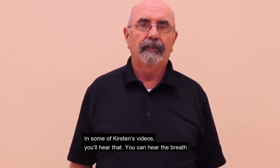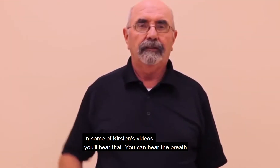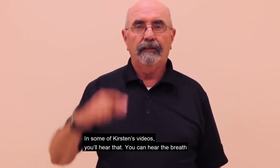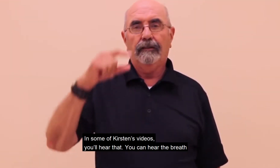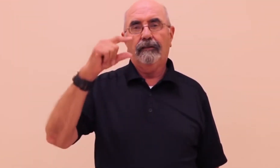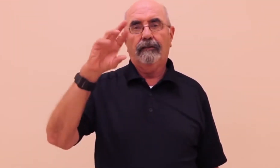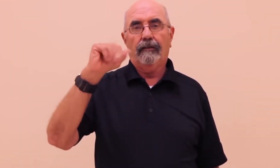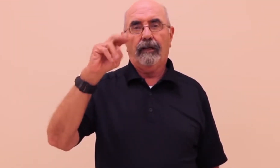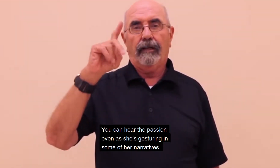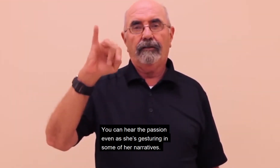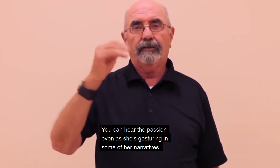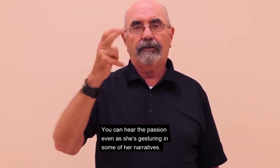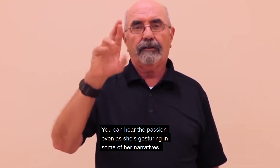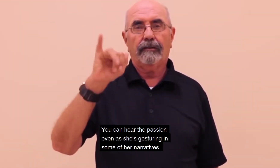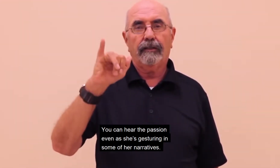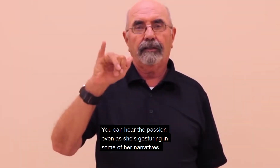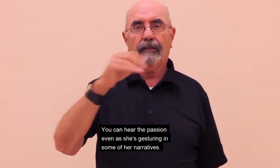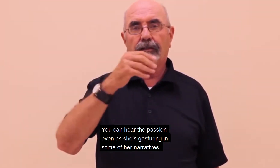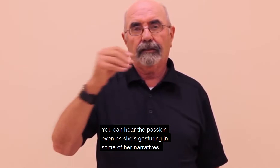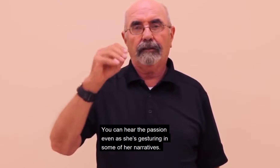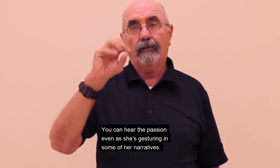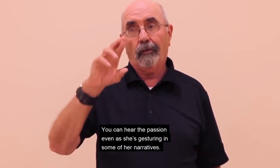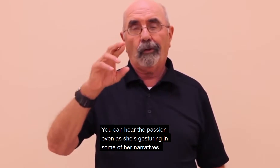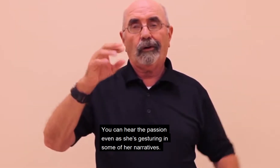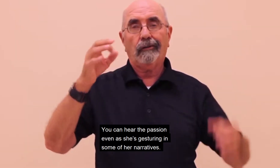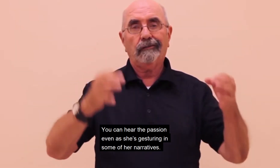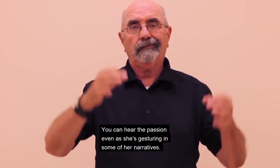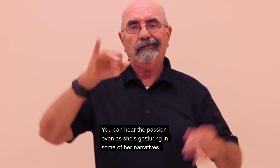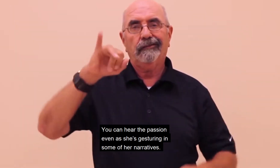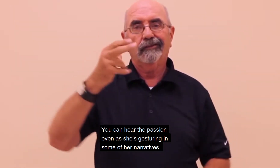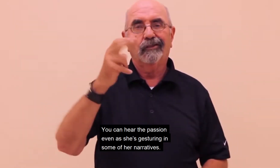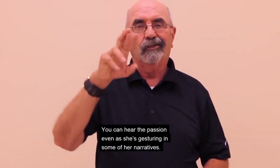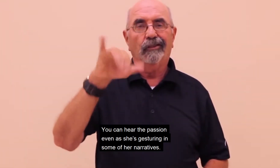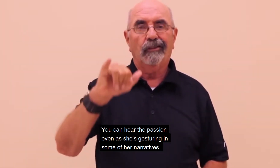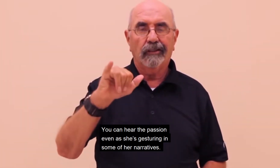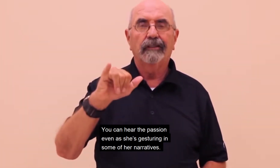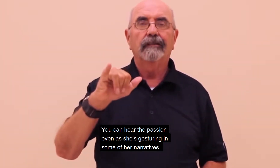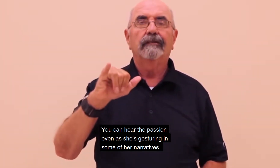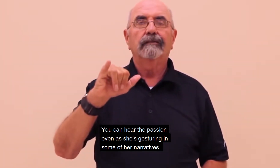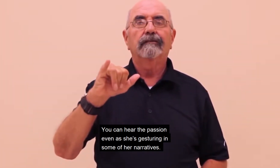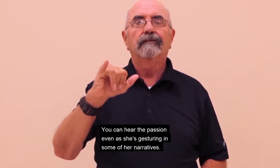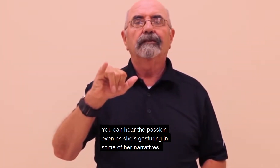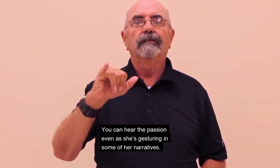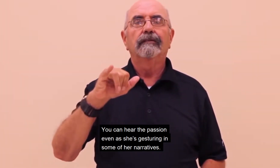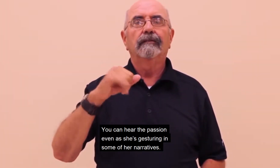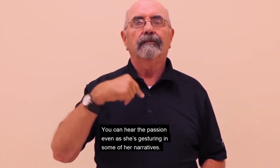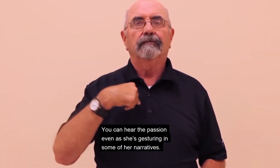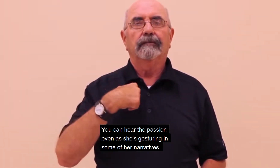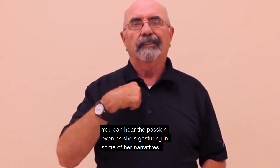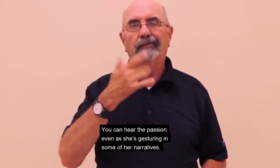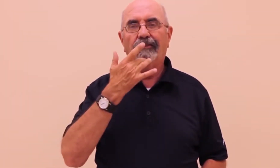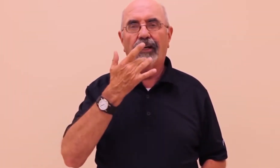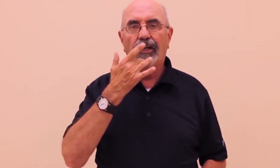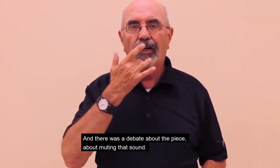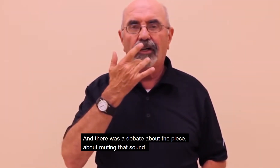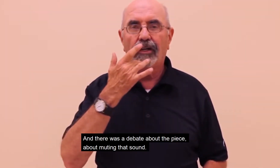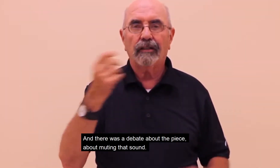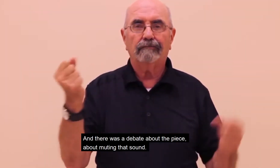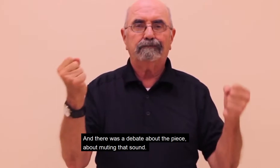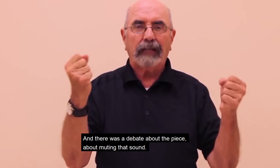the breath. You can hear the passion, even as she's gesturing in some of her narratives. And there was a debate with